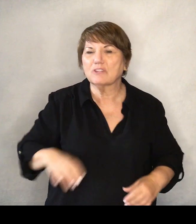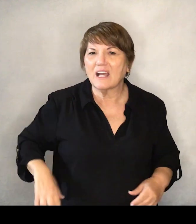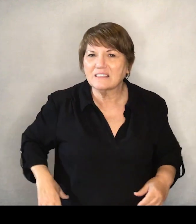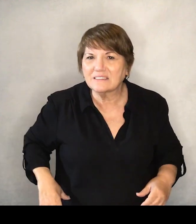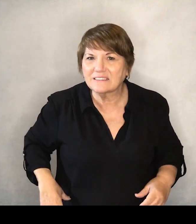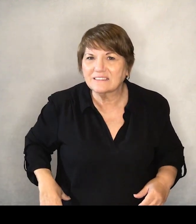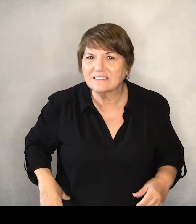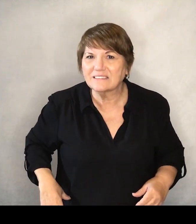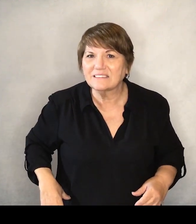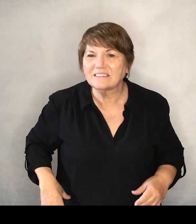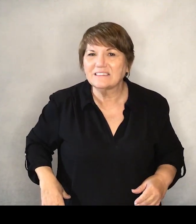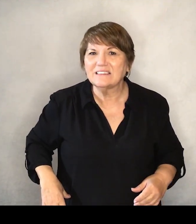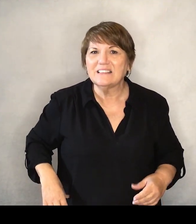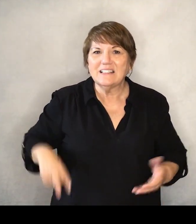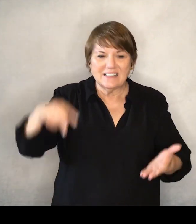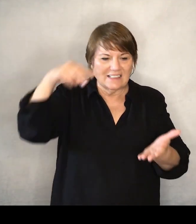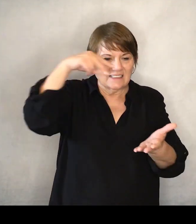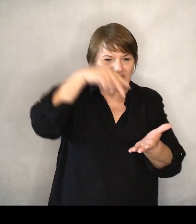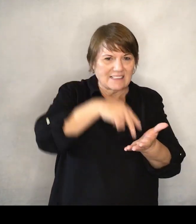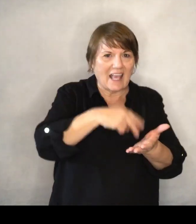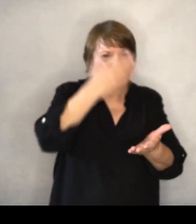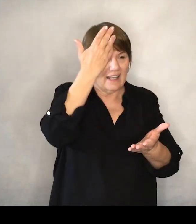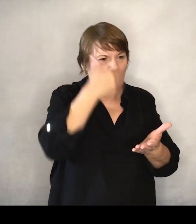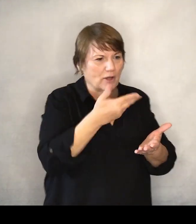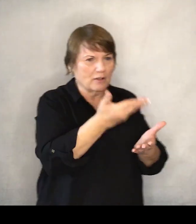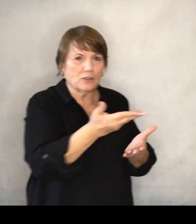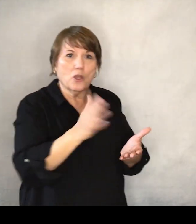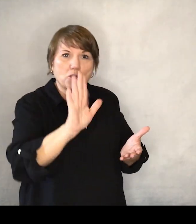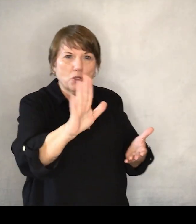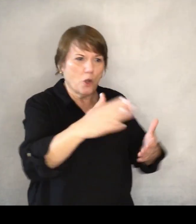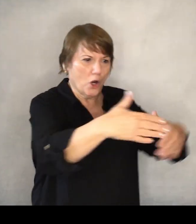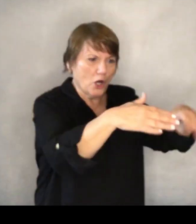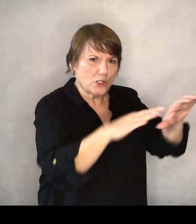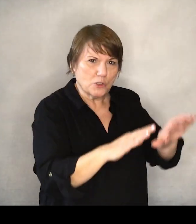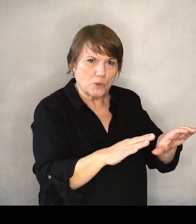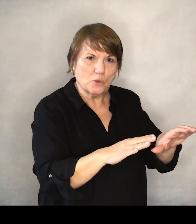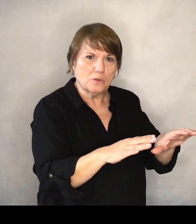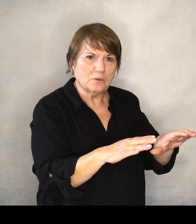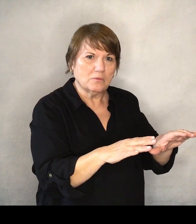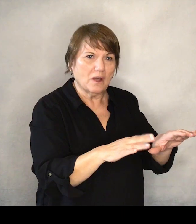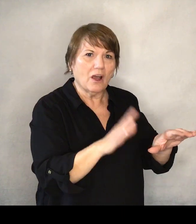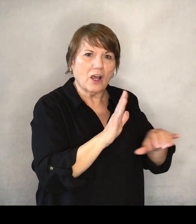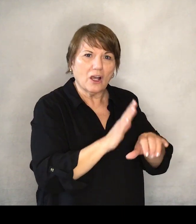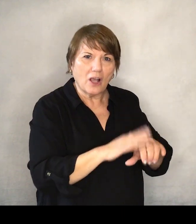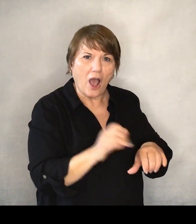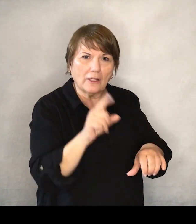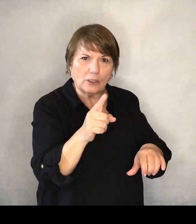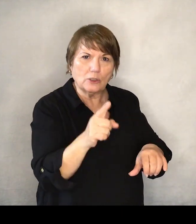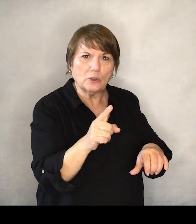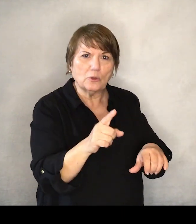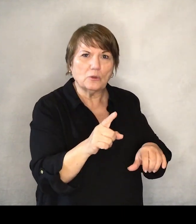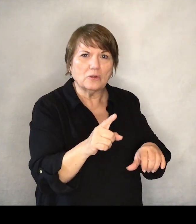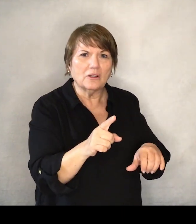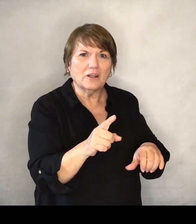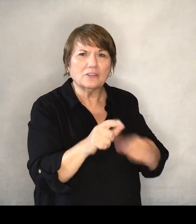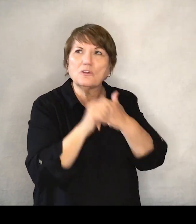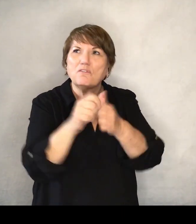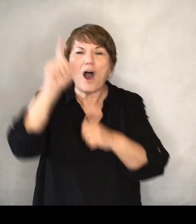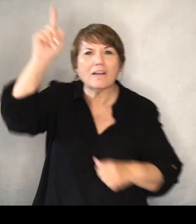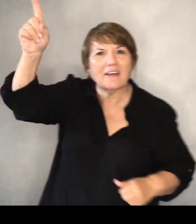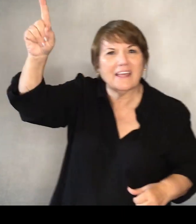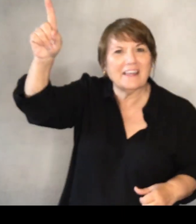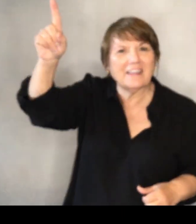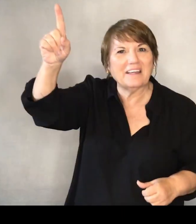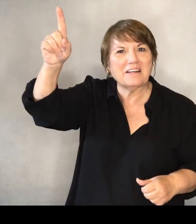Christ standing in front of the tomb, calling you to come to him. Follow him out these